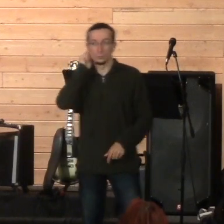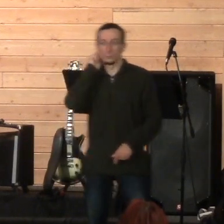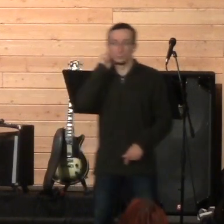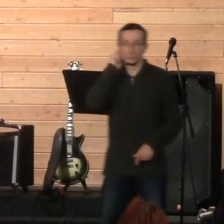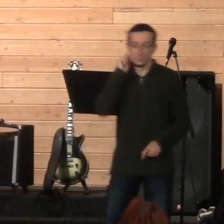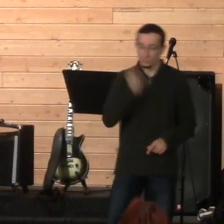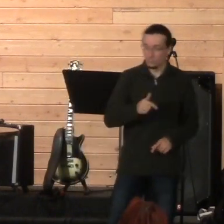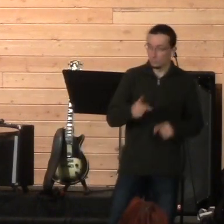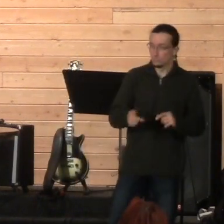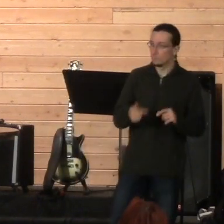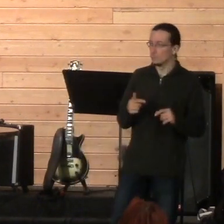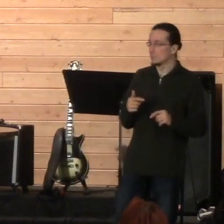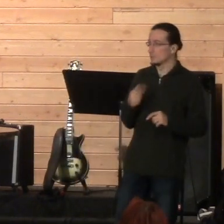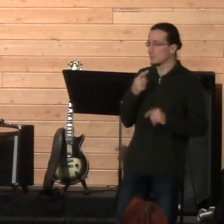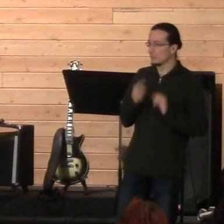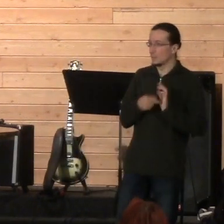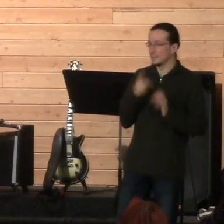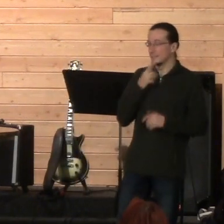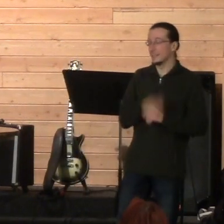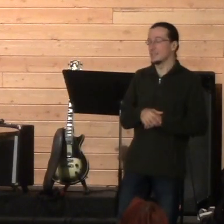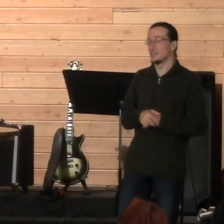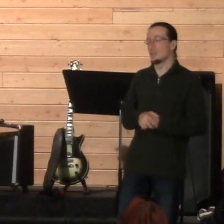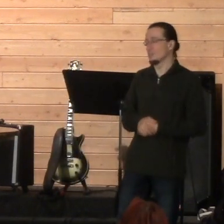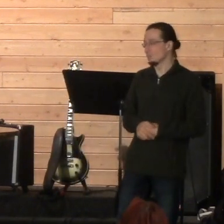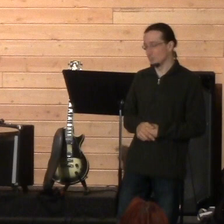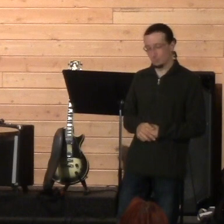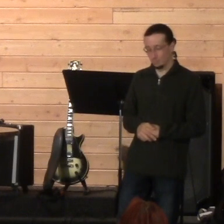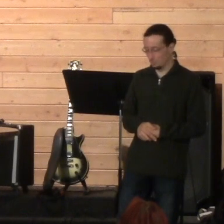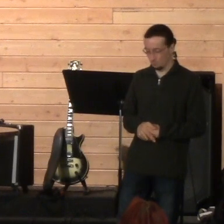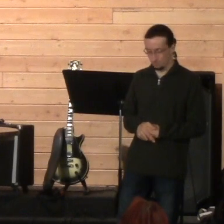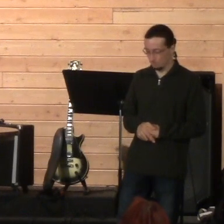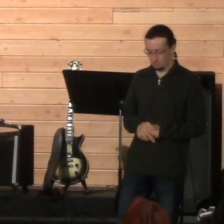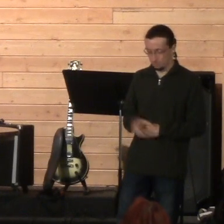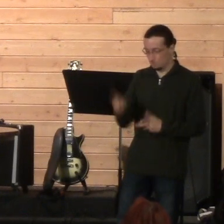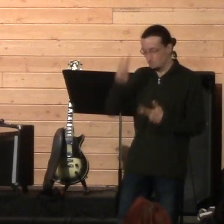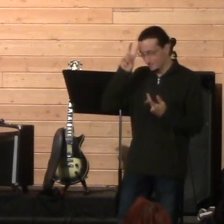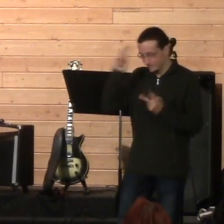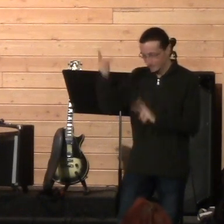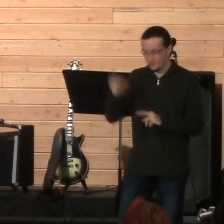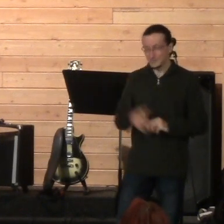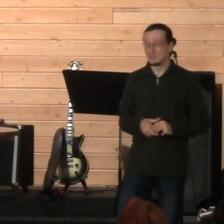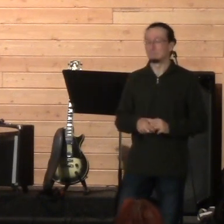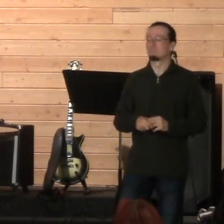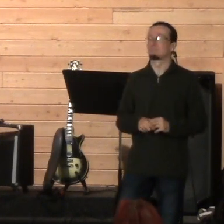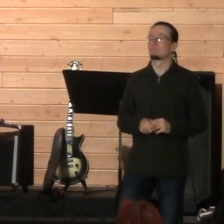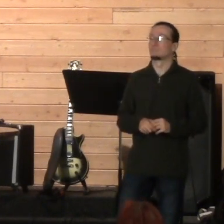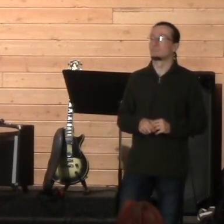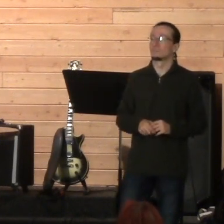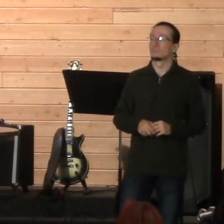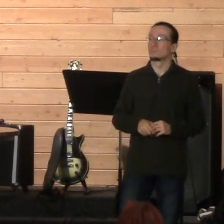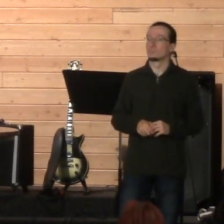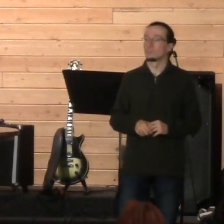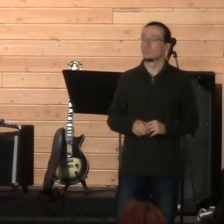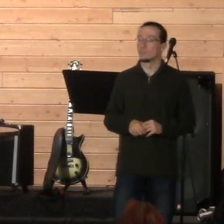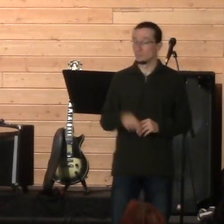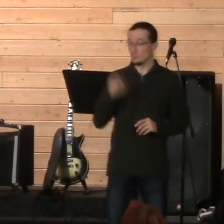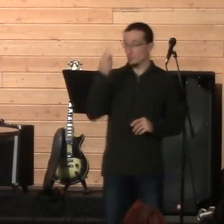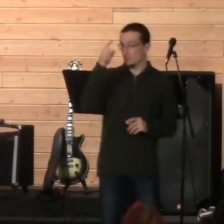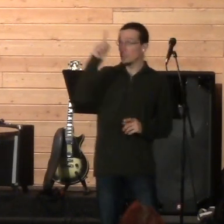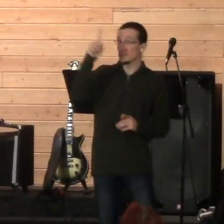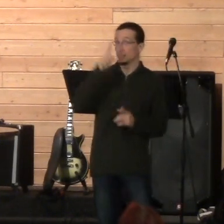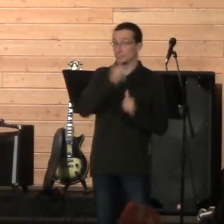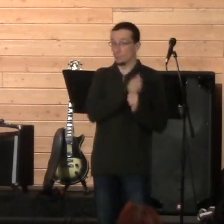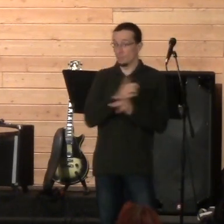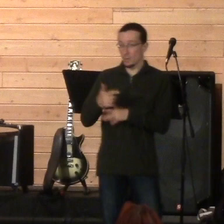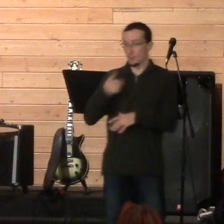saying, oh no, it doesn't work like that. You see, he's preparing me for the hardships.